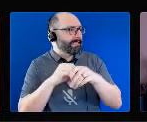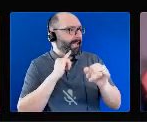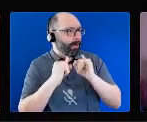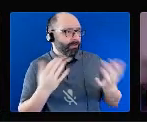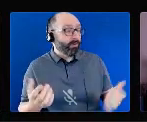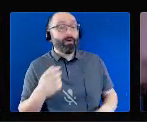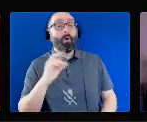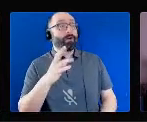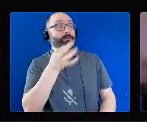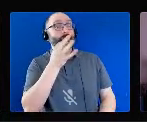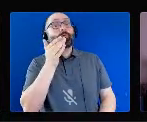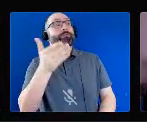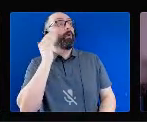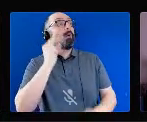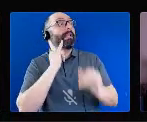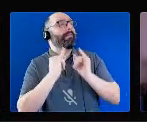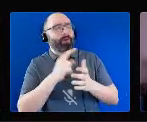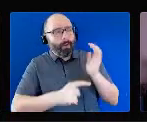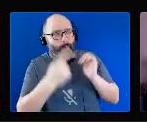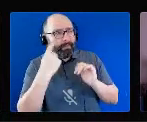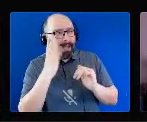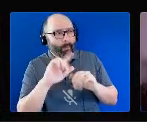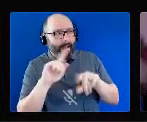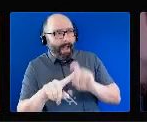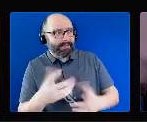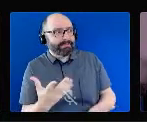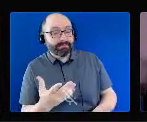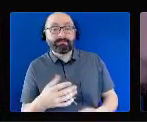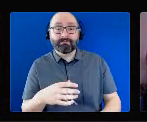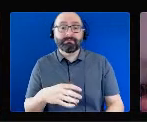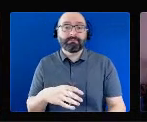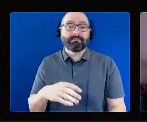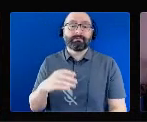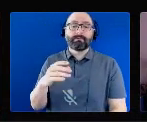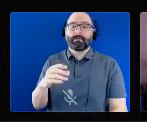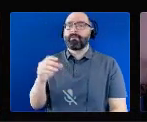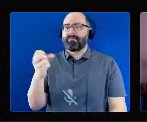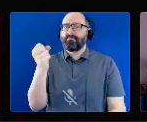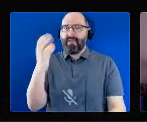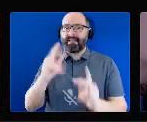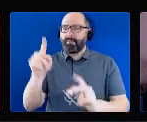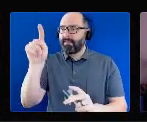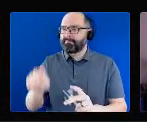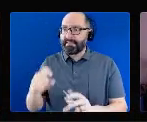interviewing for this role. What questions do you think I'll get asked? Yes, group activity. Okay.